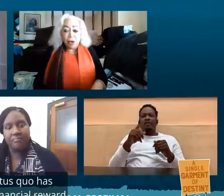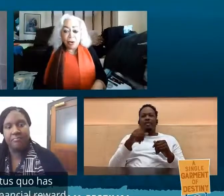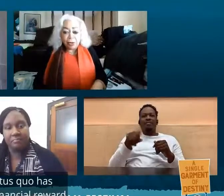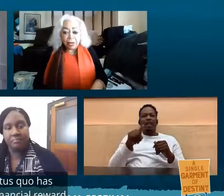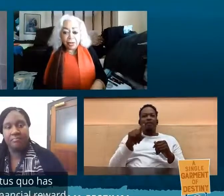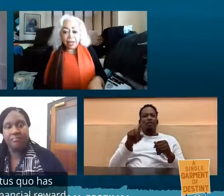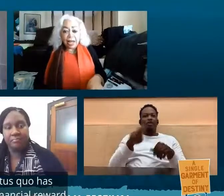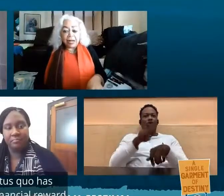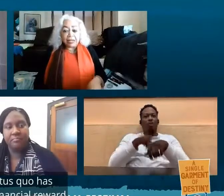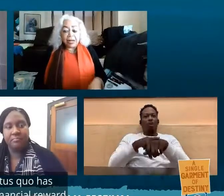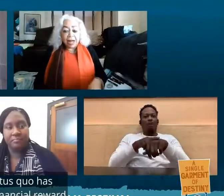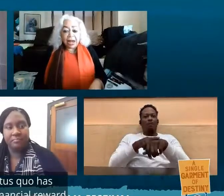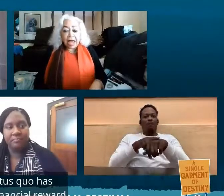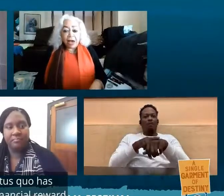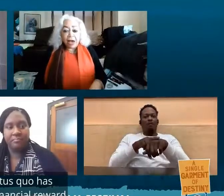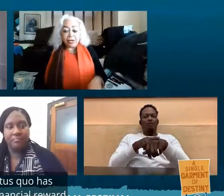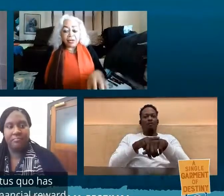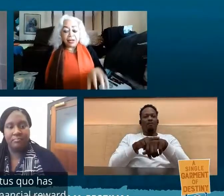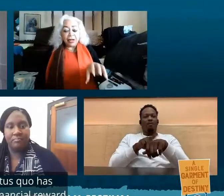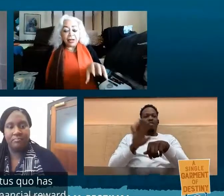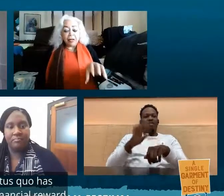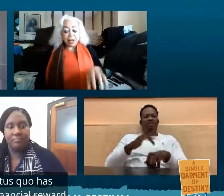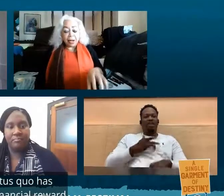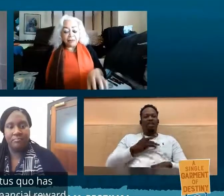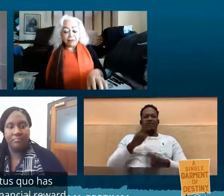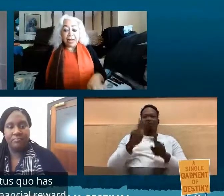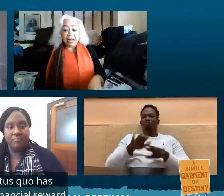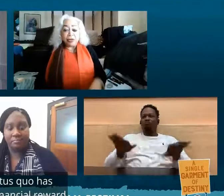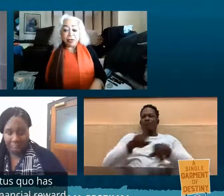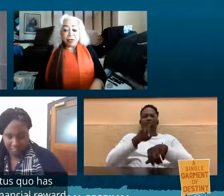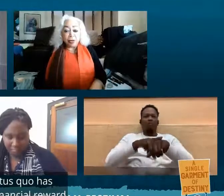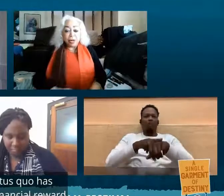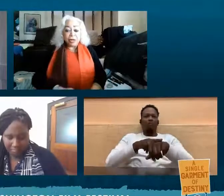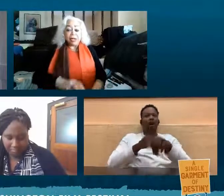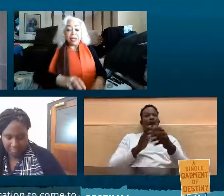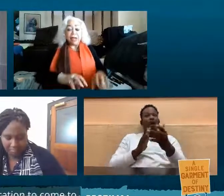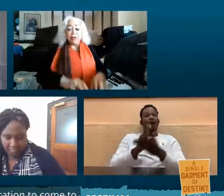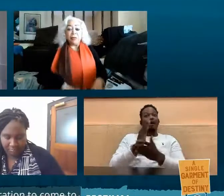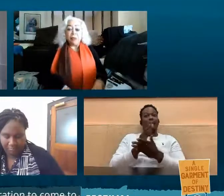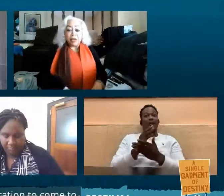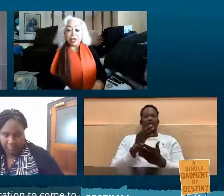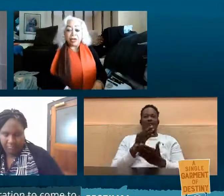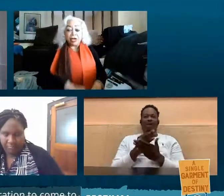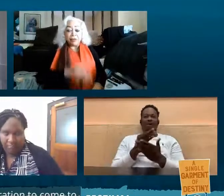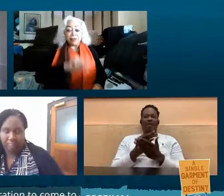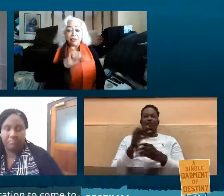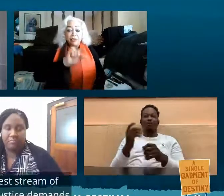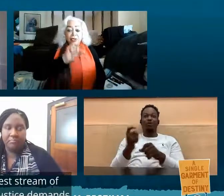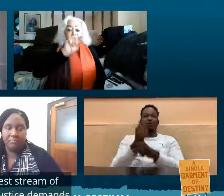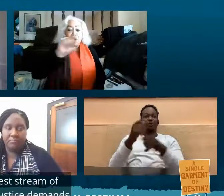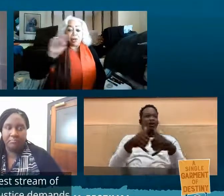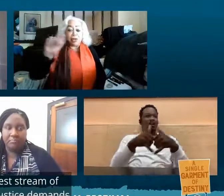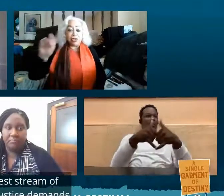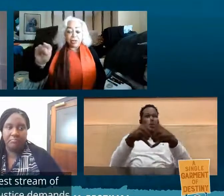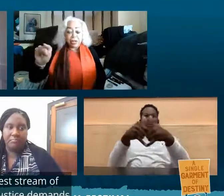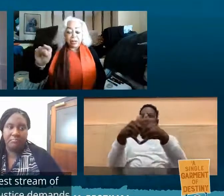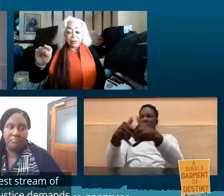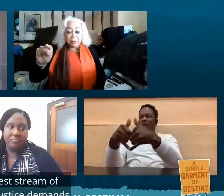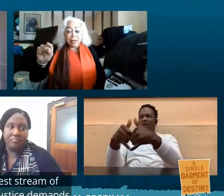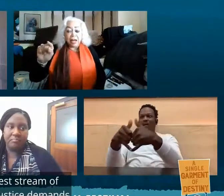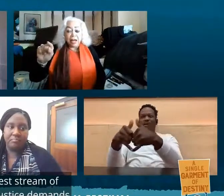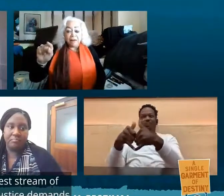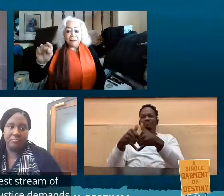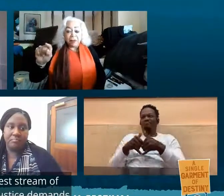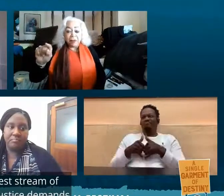status quo has allowed financial reward and remuneration to come to too small a